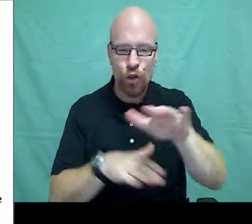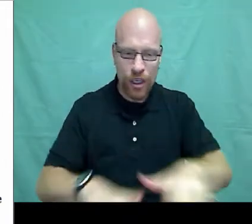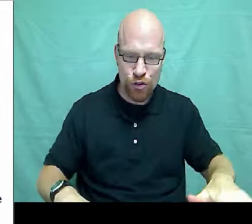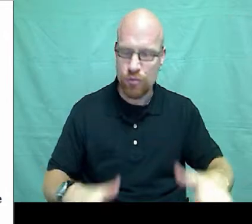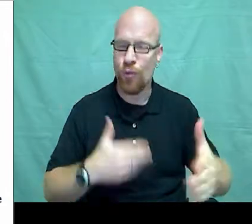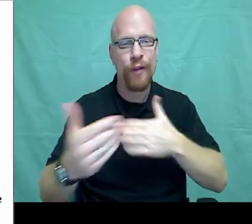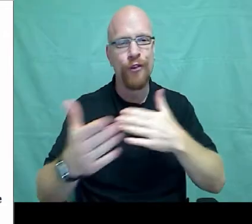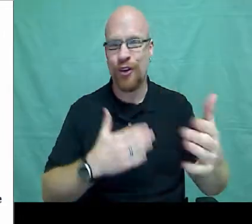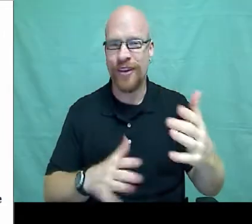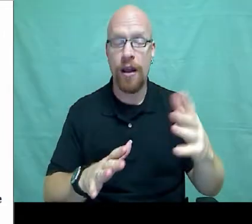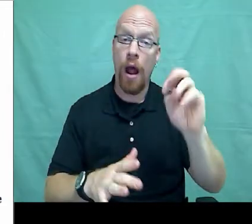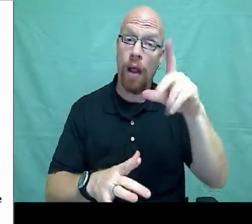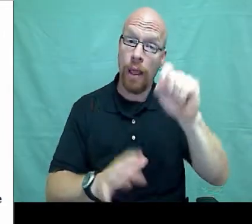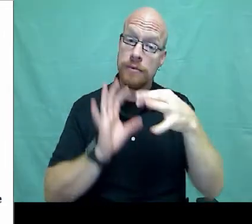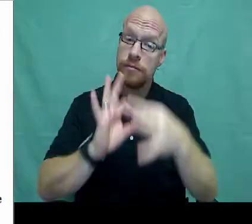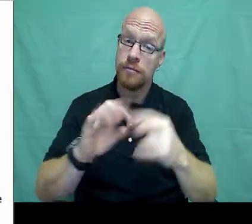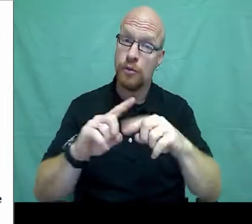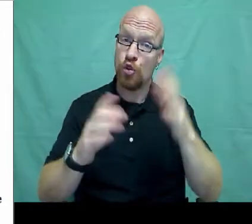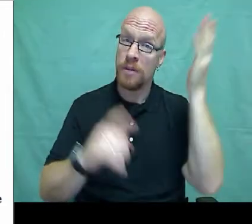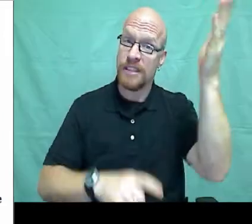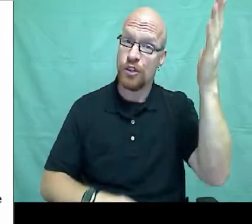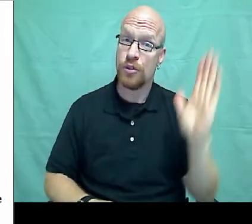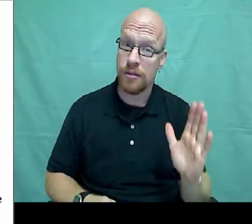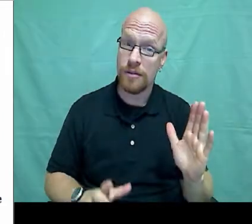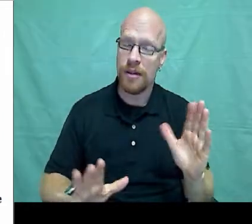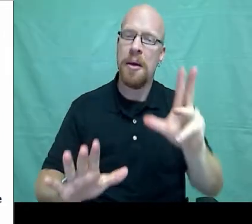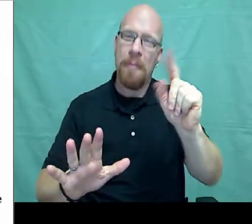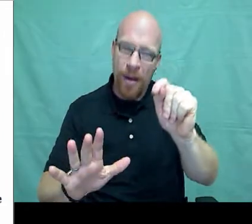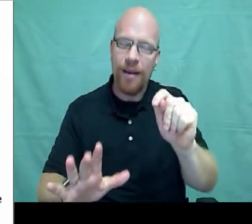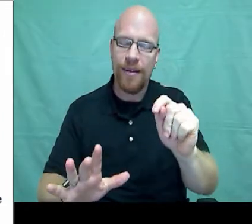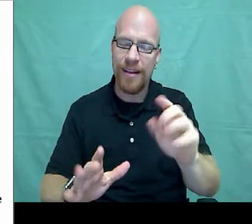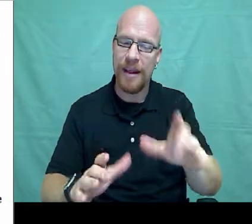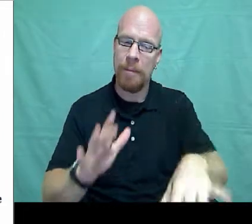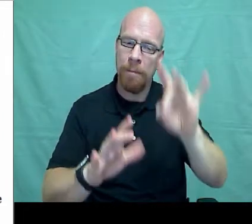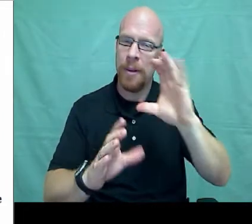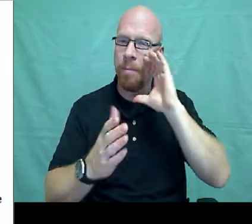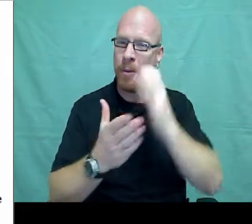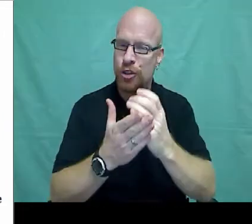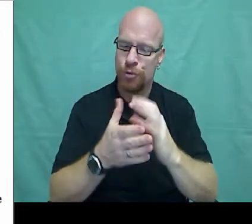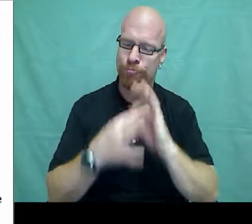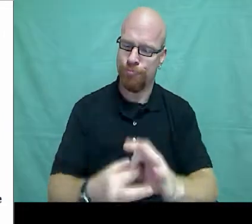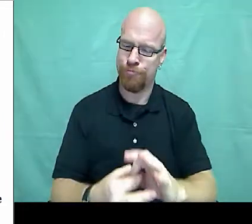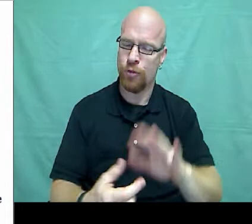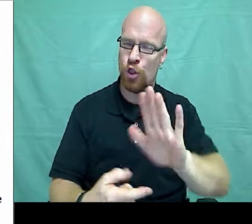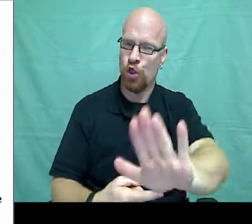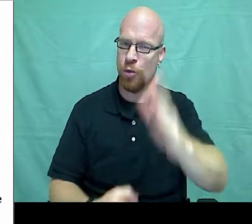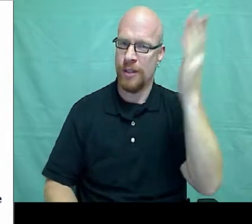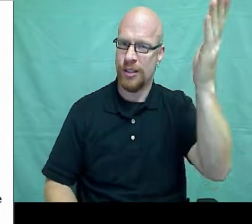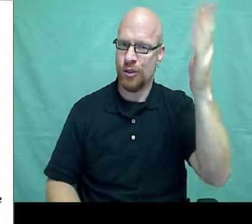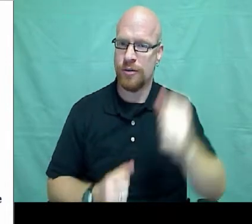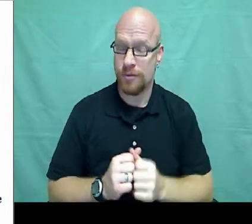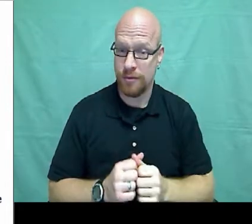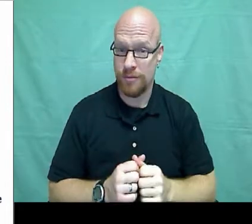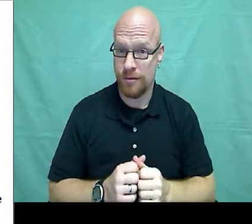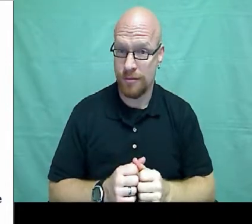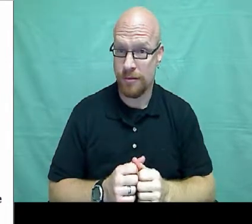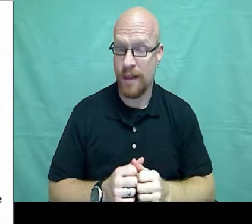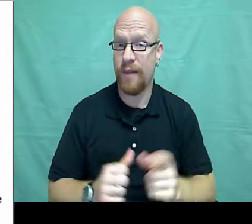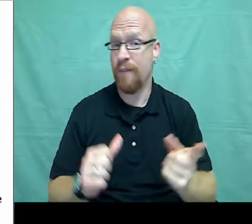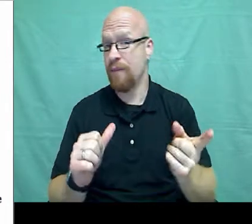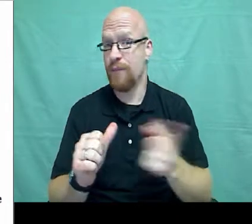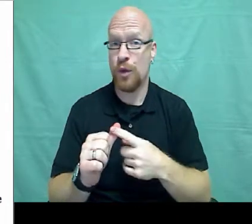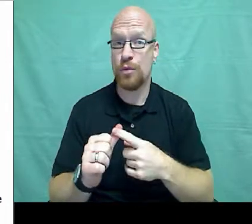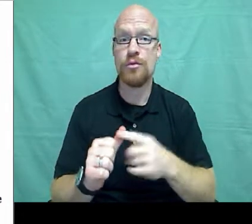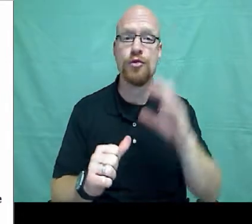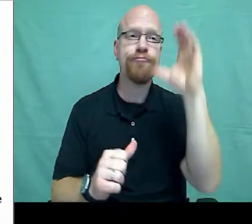your topic, not your family, not your children, unless it's part of your presentation. But pick pictures that relate to your presentation, to your